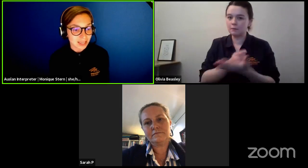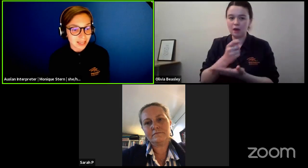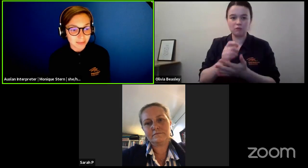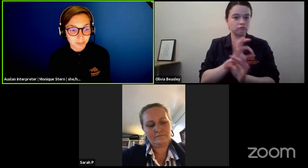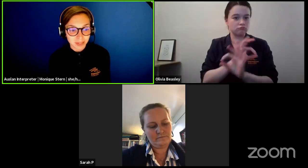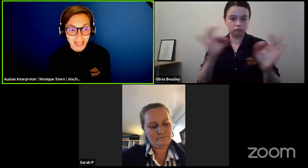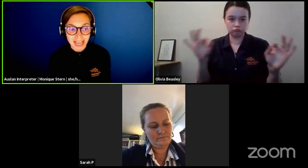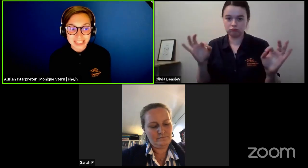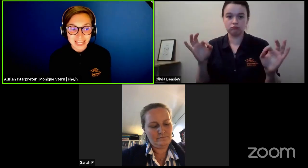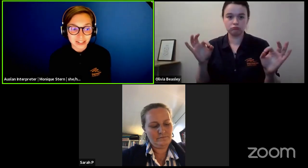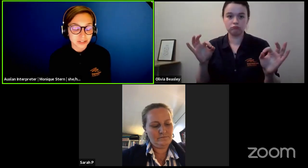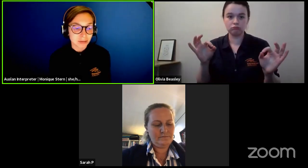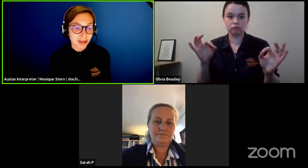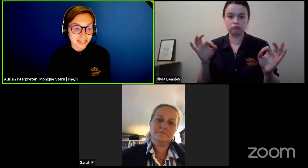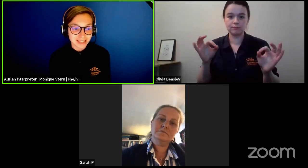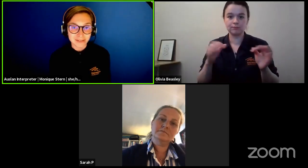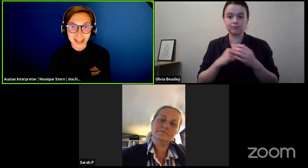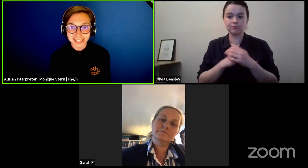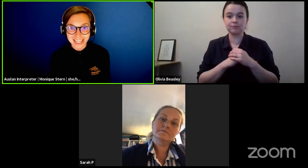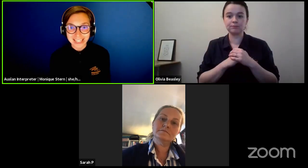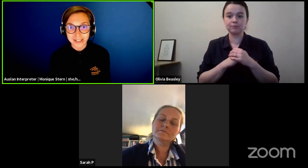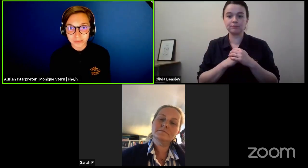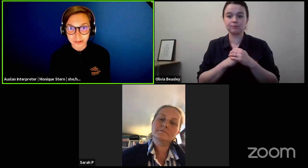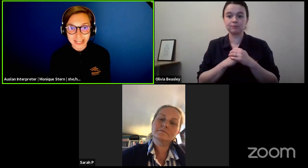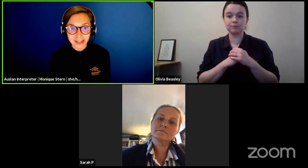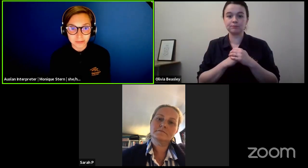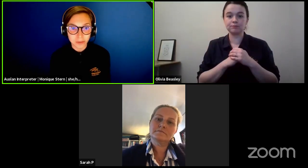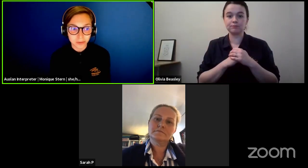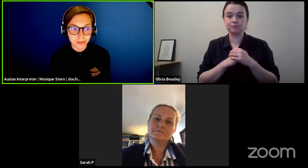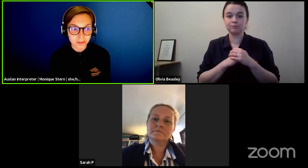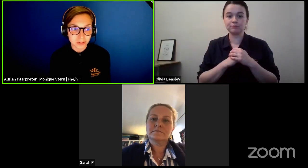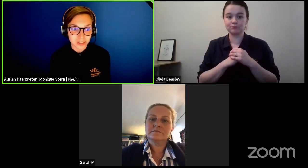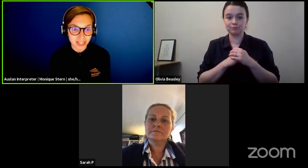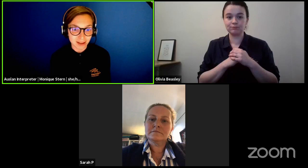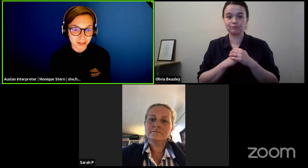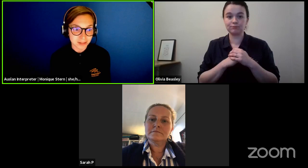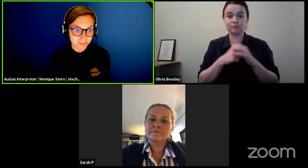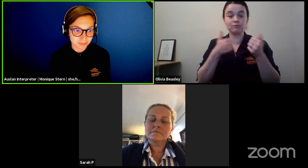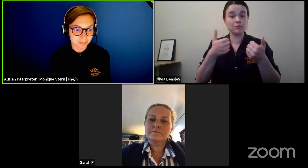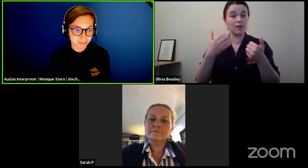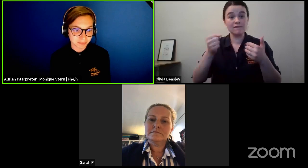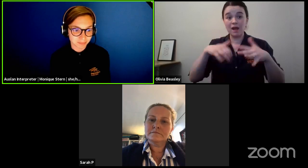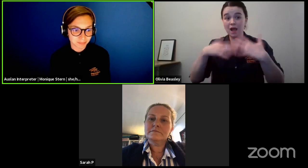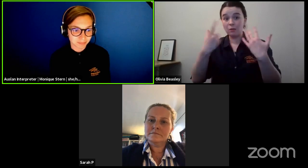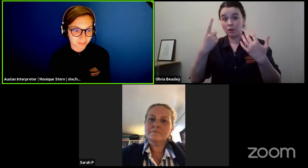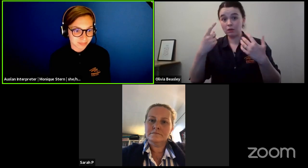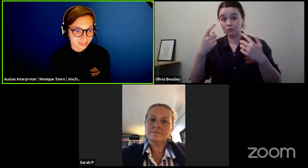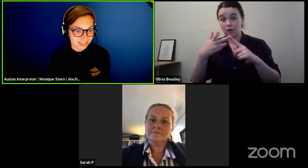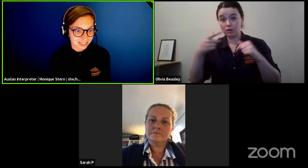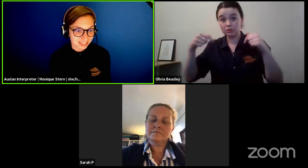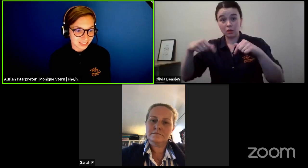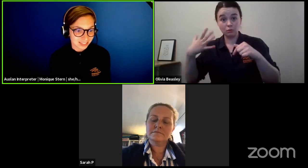hours. And again, just a reminder, the vaccine is free for all those who wish to have it.